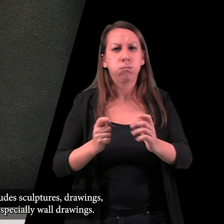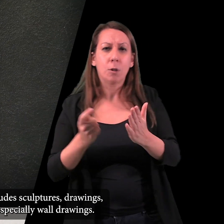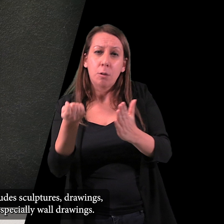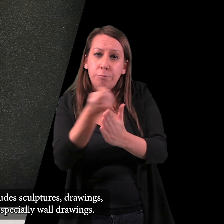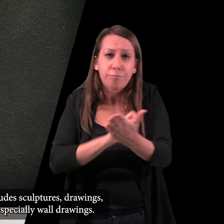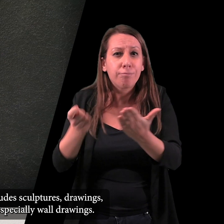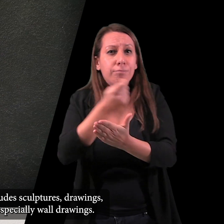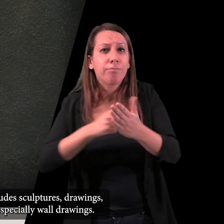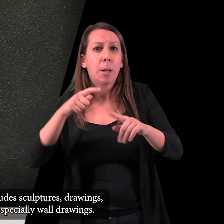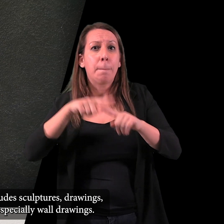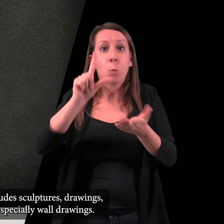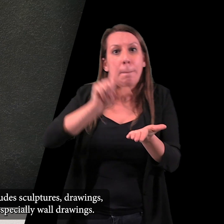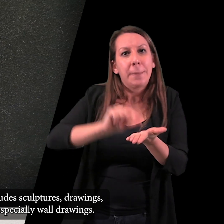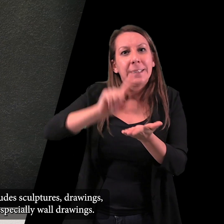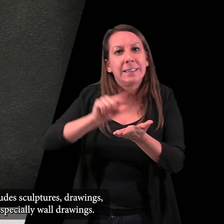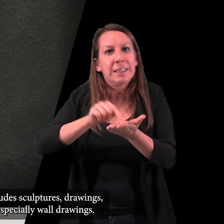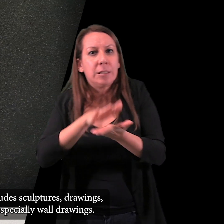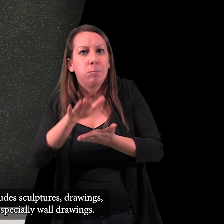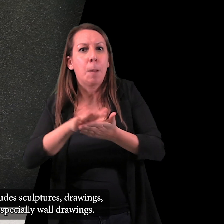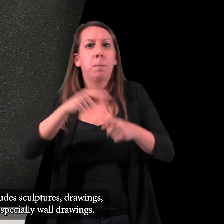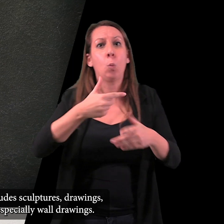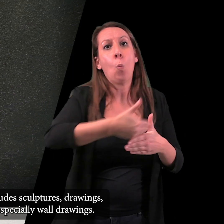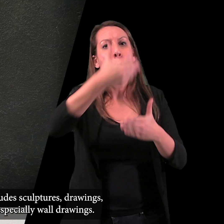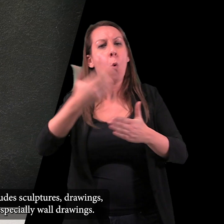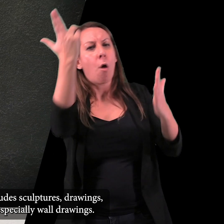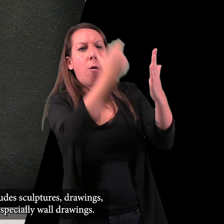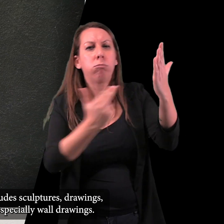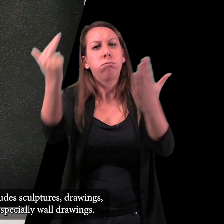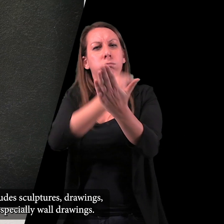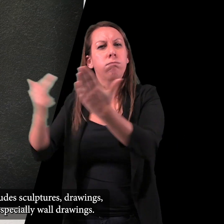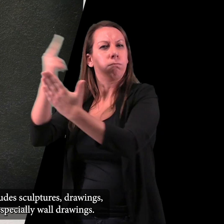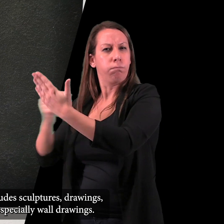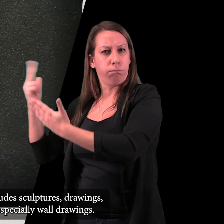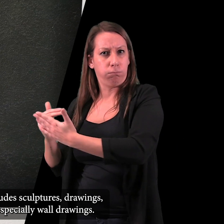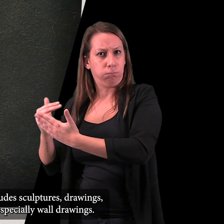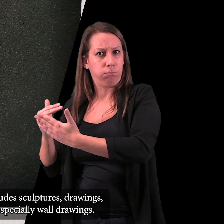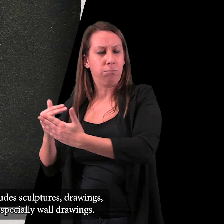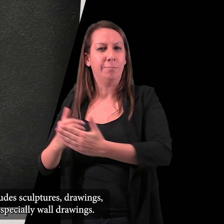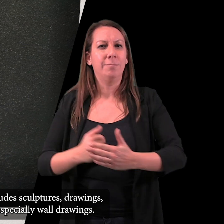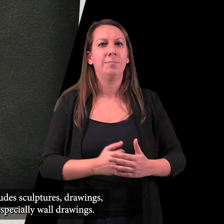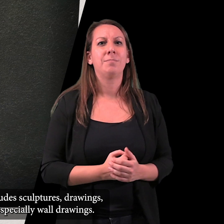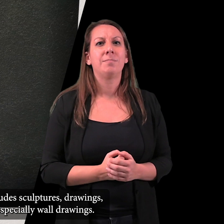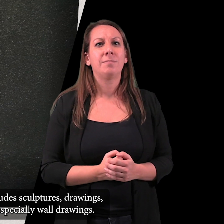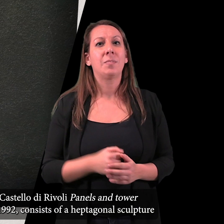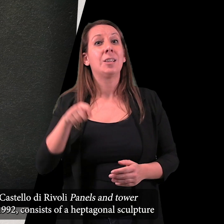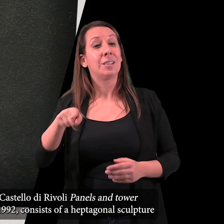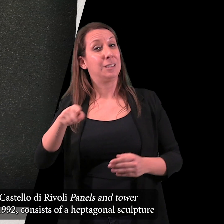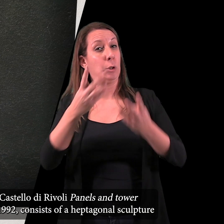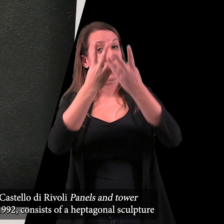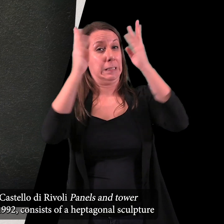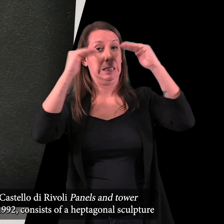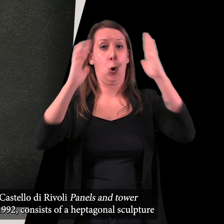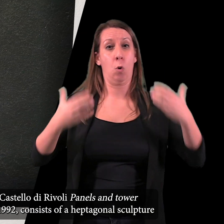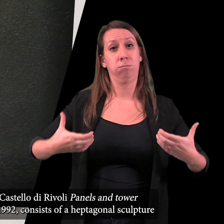and emotional content. His work includes sculptures, drawings, prints, and